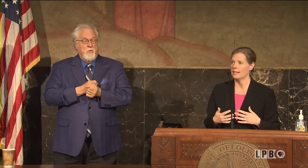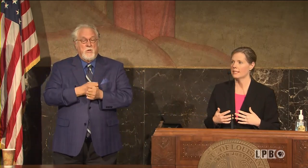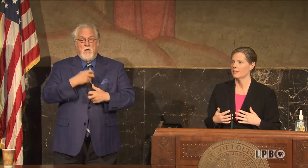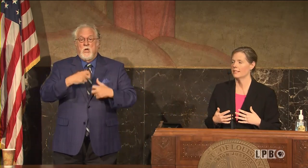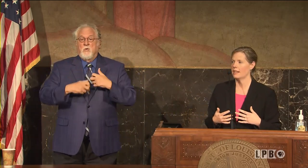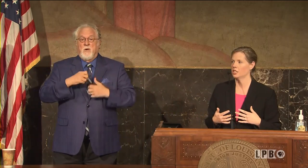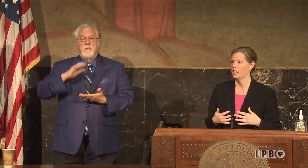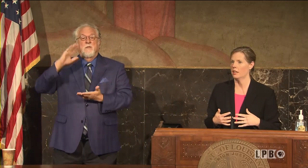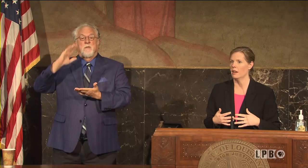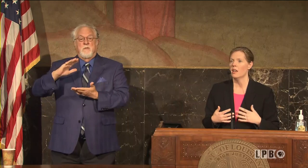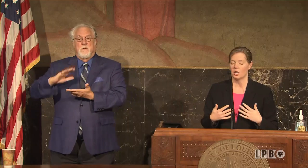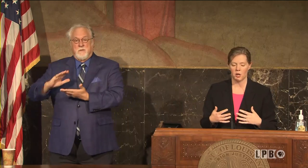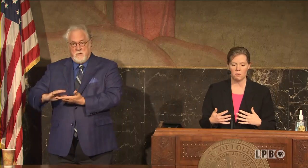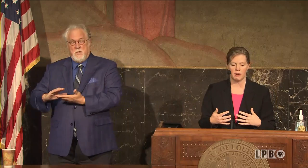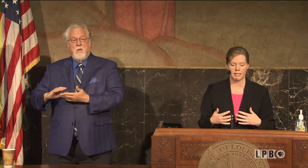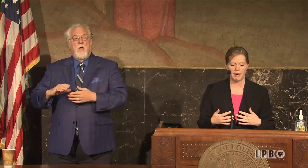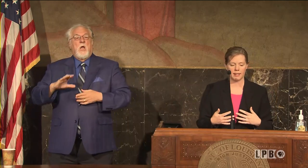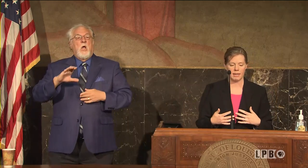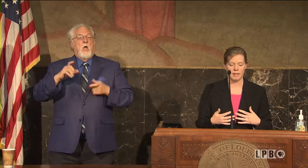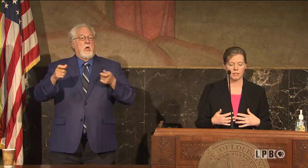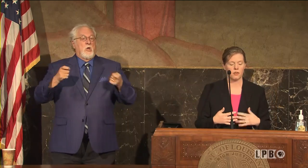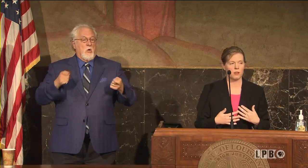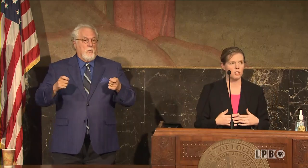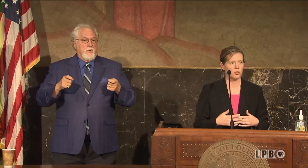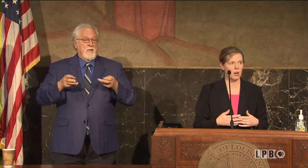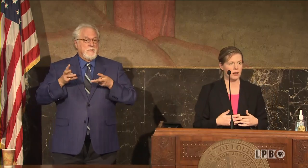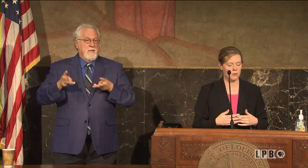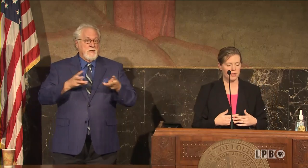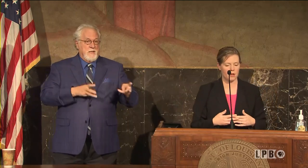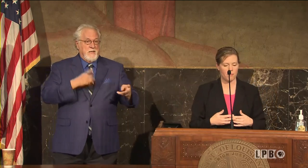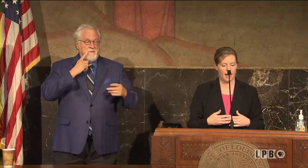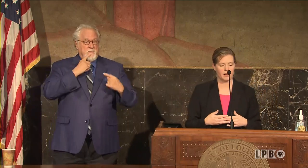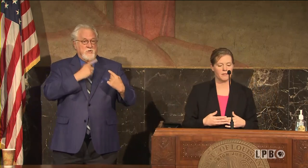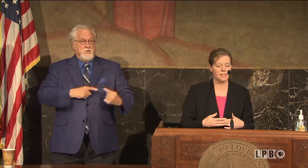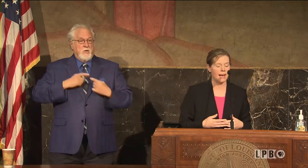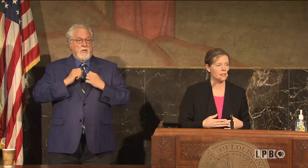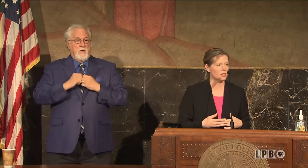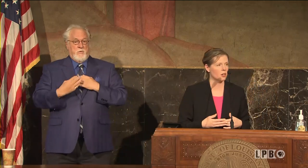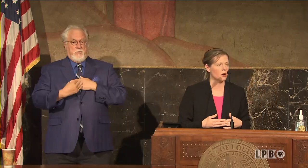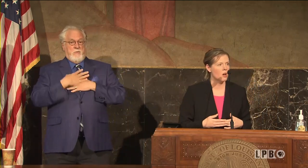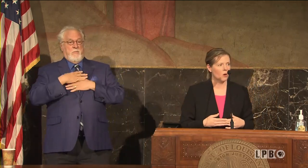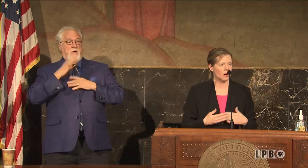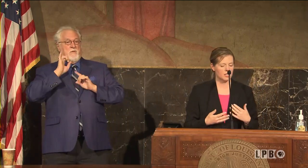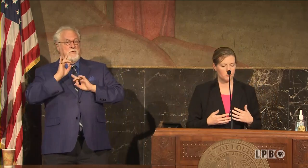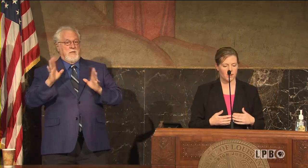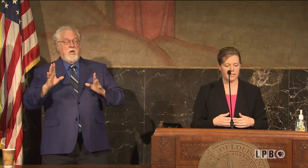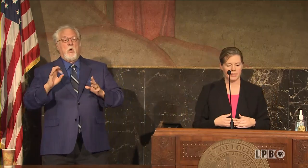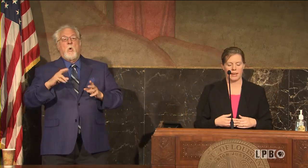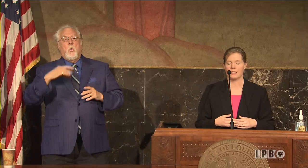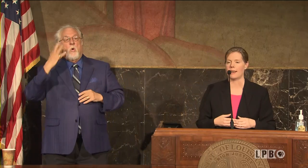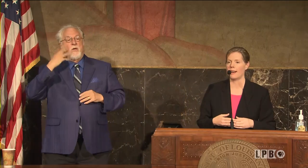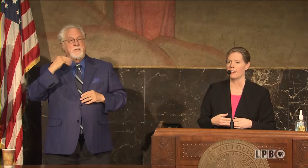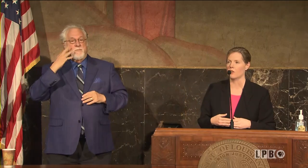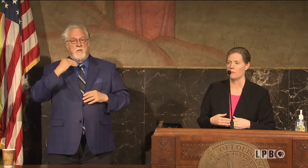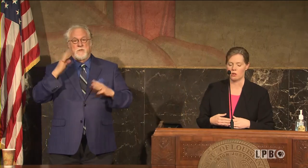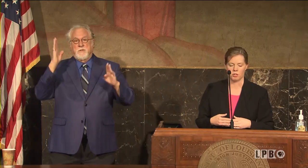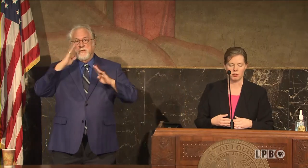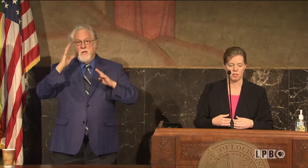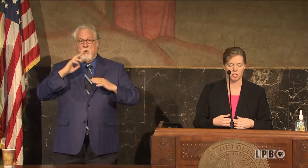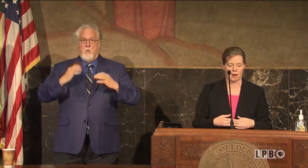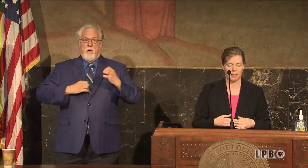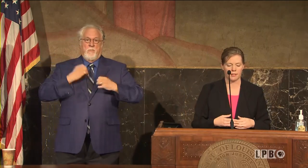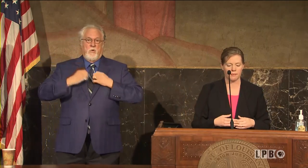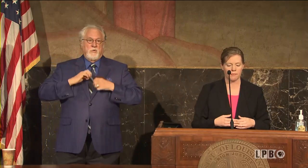crisis de-escalation, coping techniques for those struggling with the impact of disaster or experiencing anxiety or